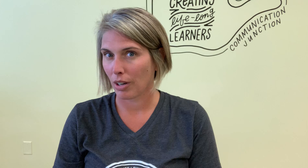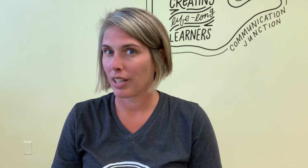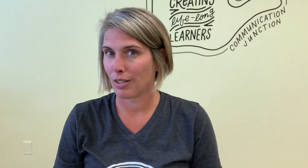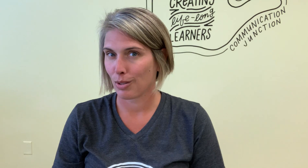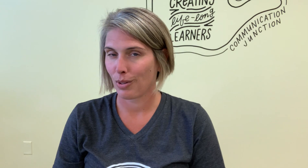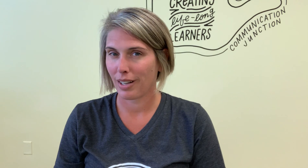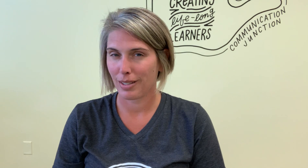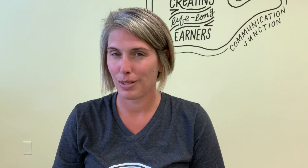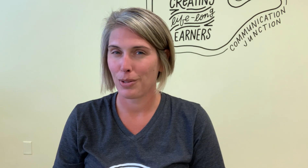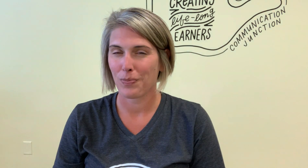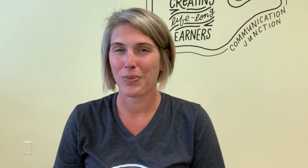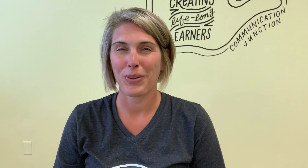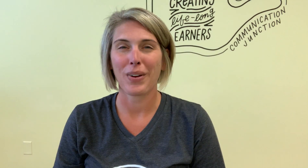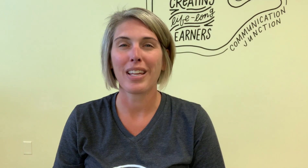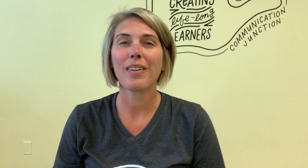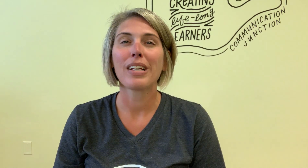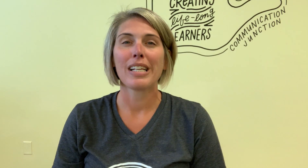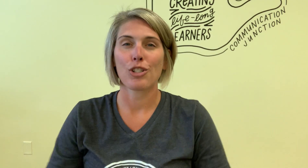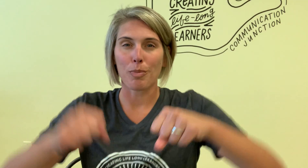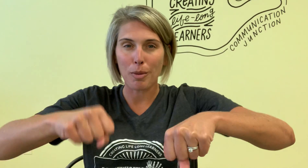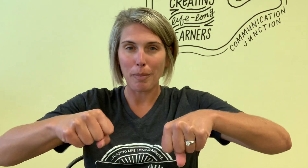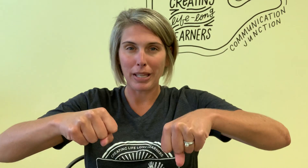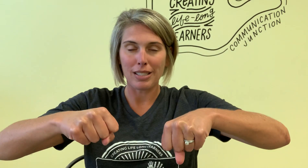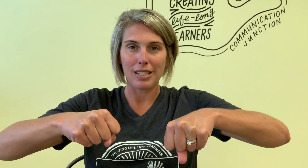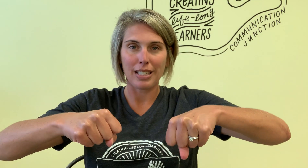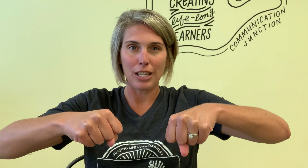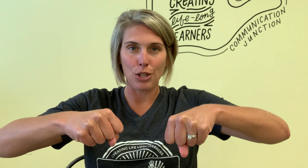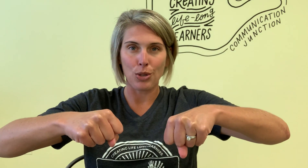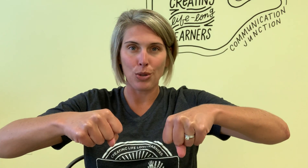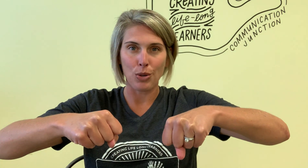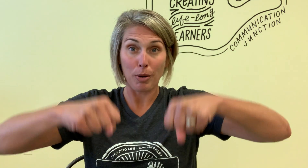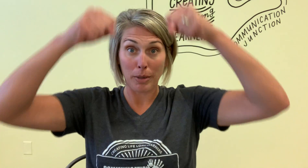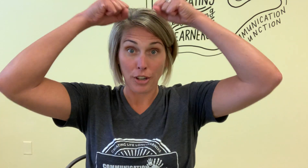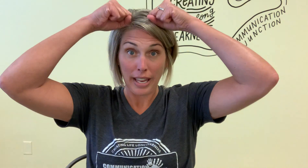kids are joining us too. You ready? Show me your pumpkins. Can you put them on your head?